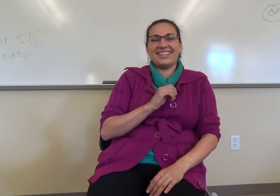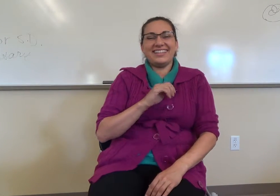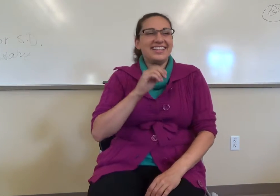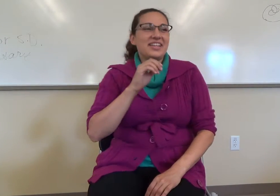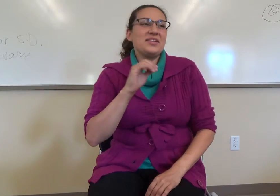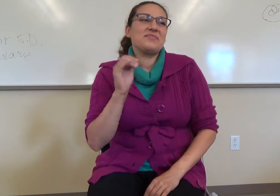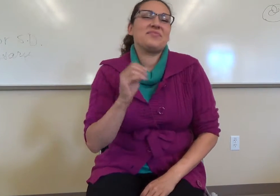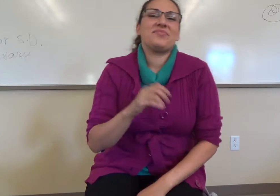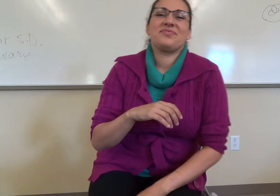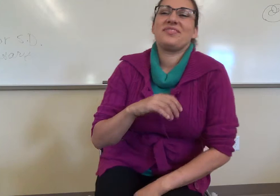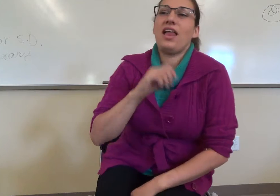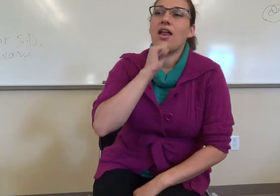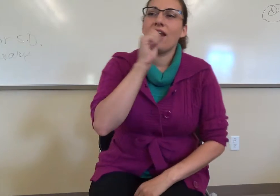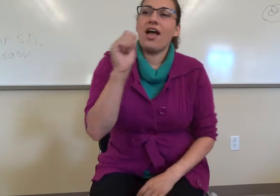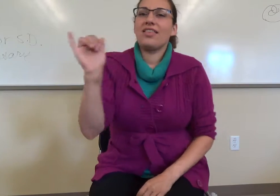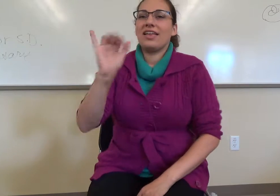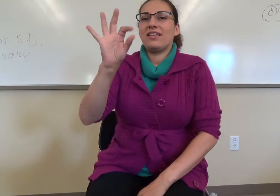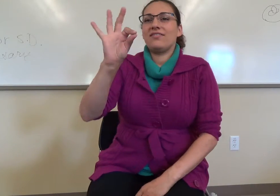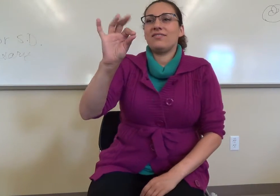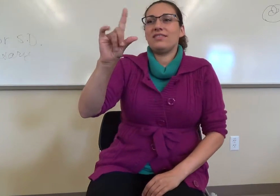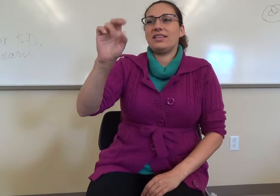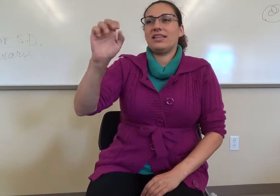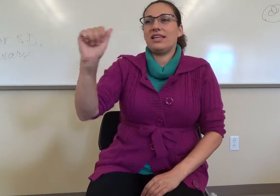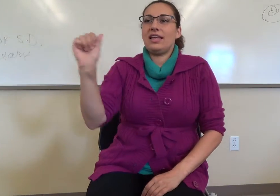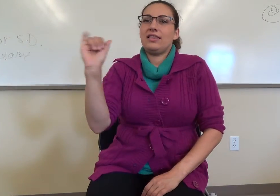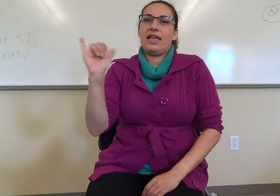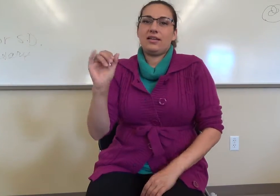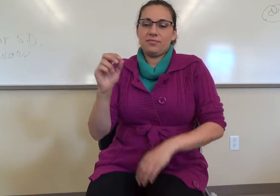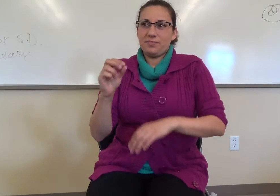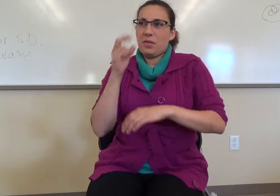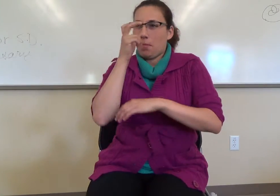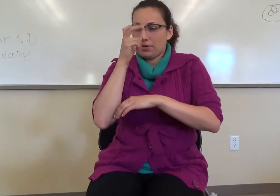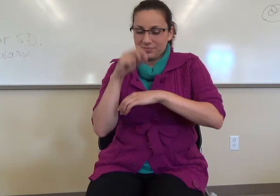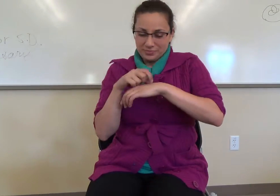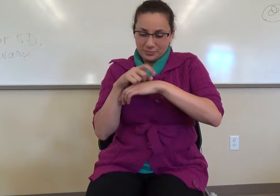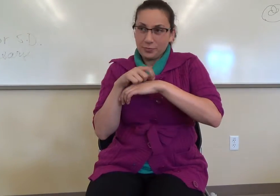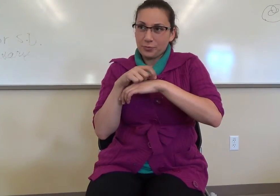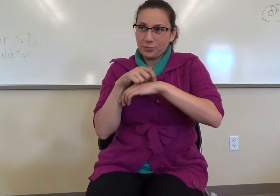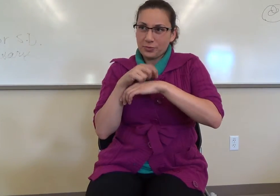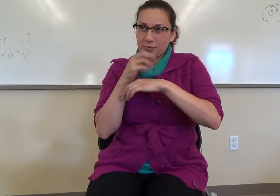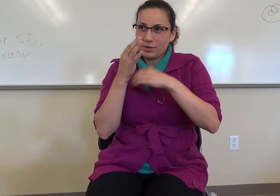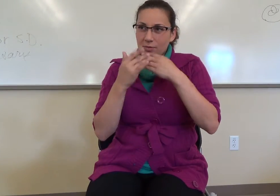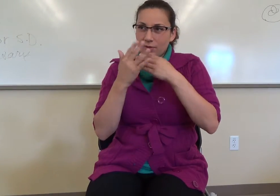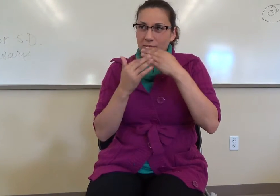Okay, so they're gonna flee their homeland in a desperate attempt to escape Chinese rule.